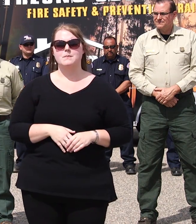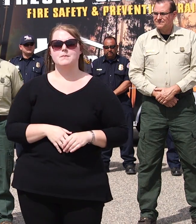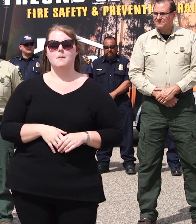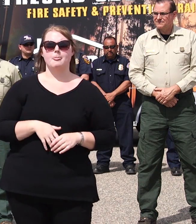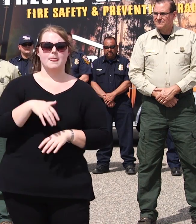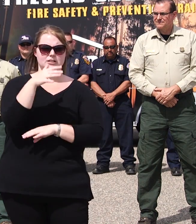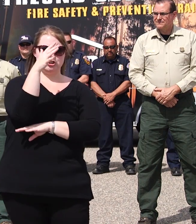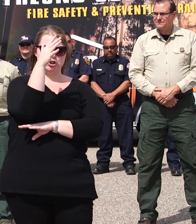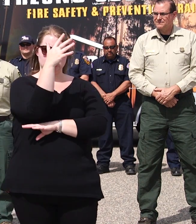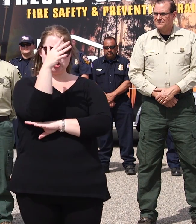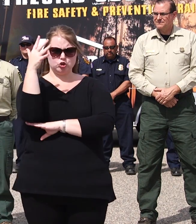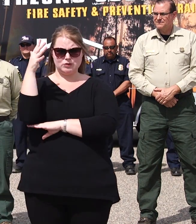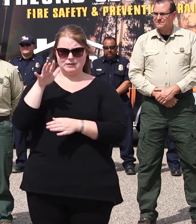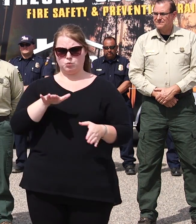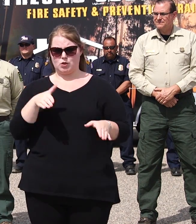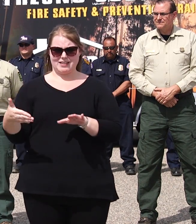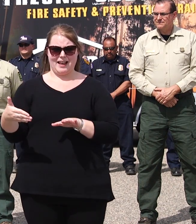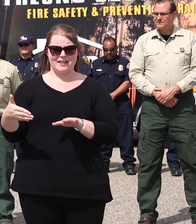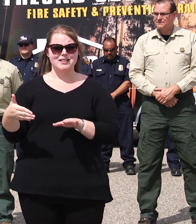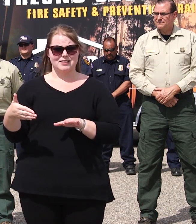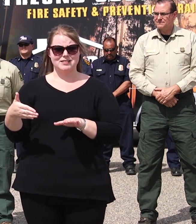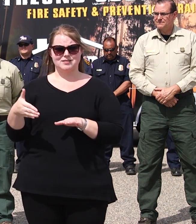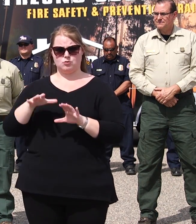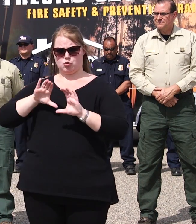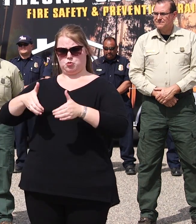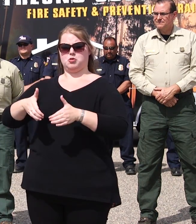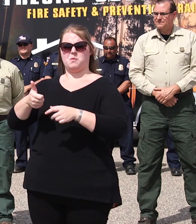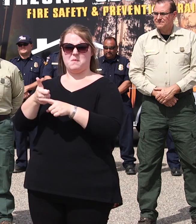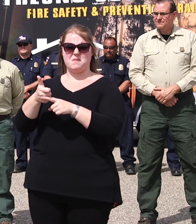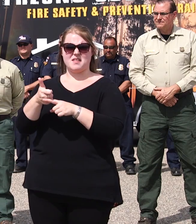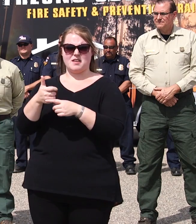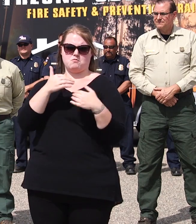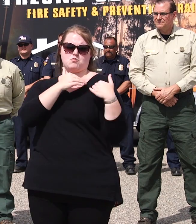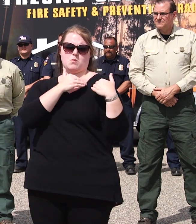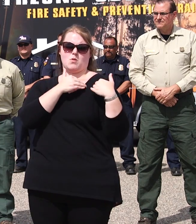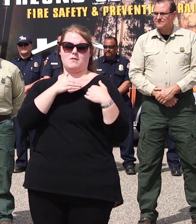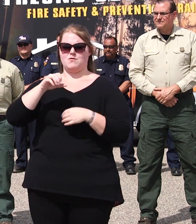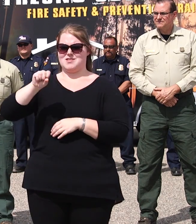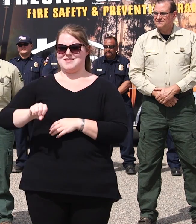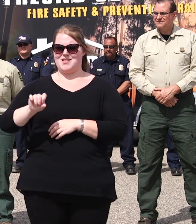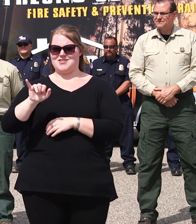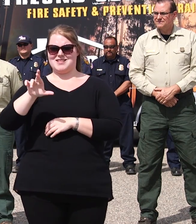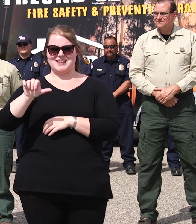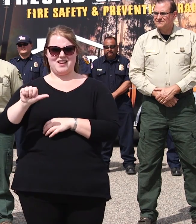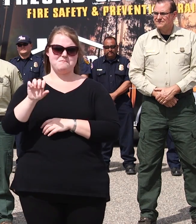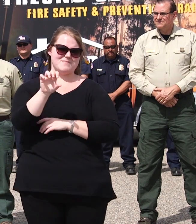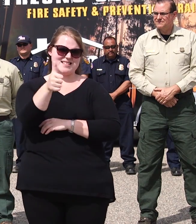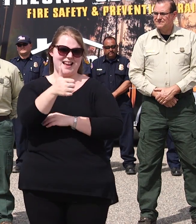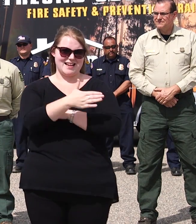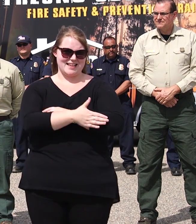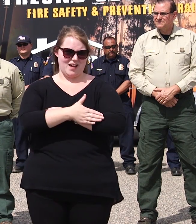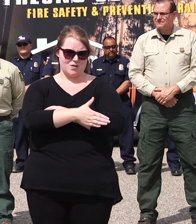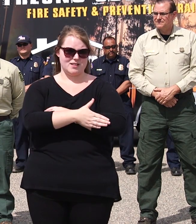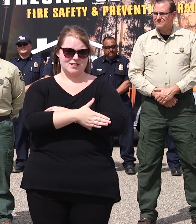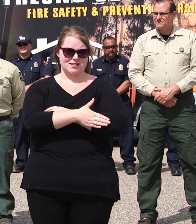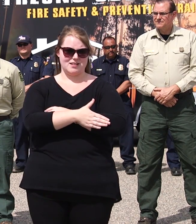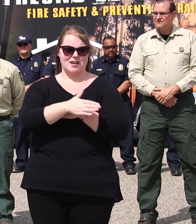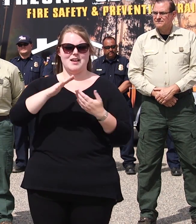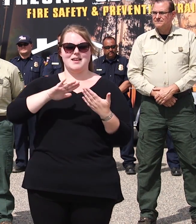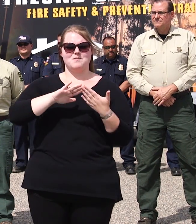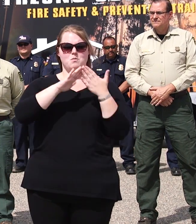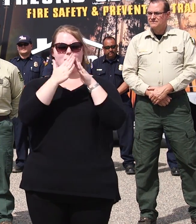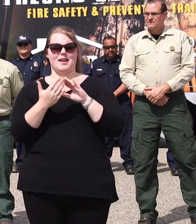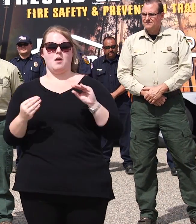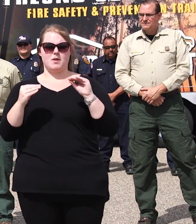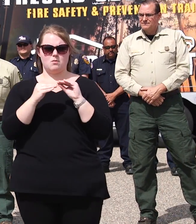tree mortality task force that covers the Southern Sierras and 10 counties is being folded into a broader